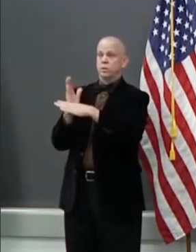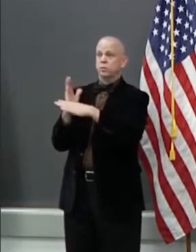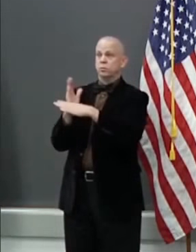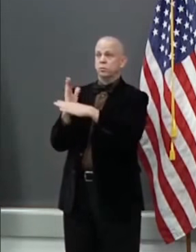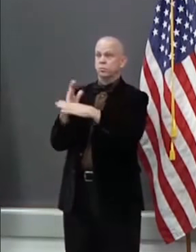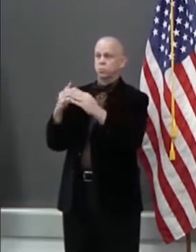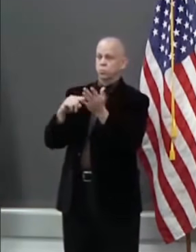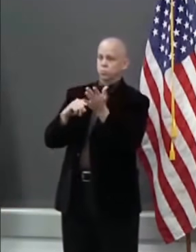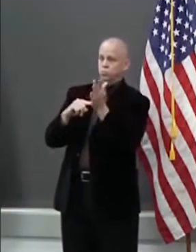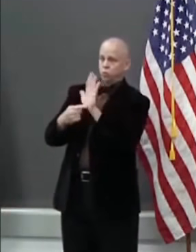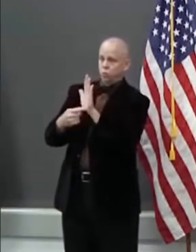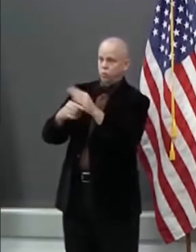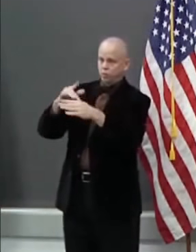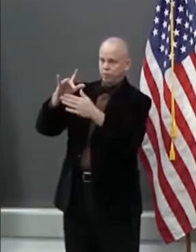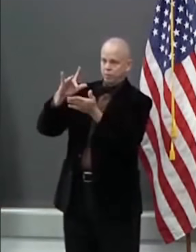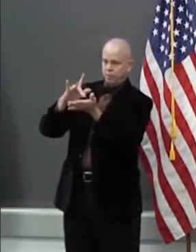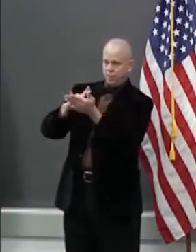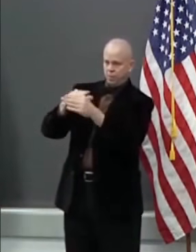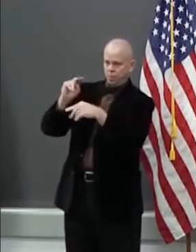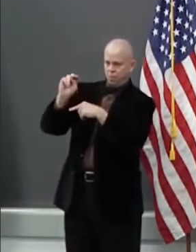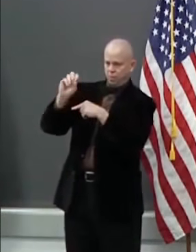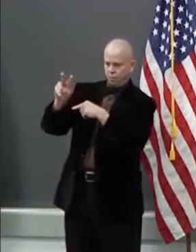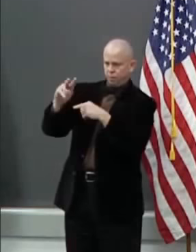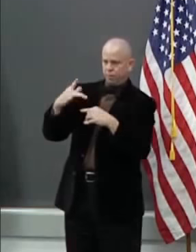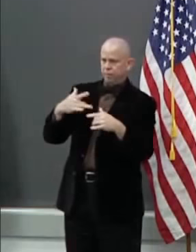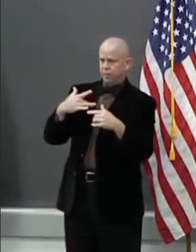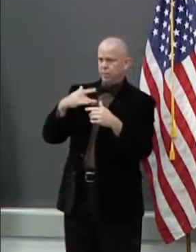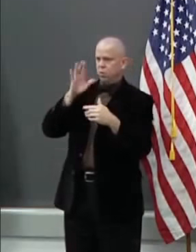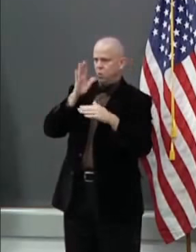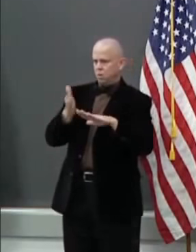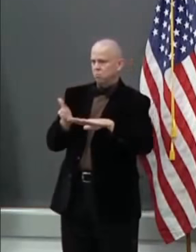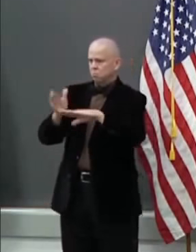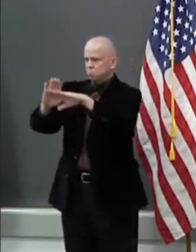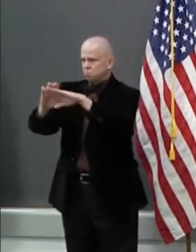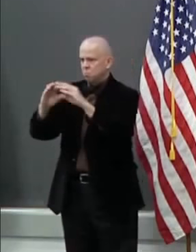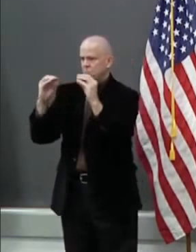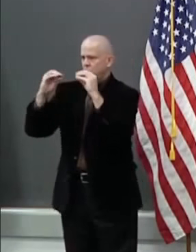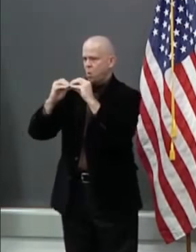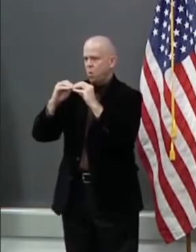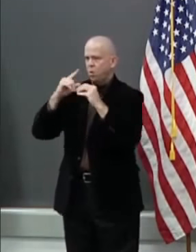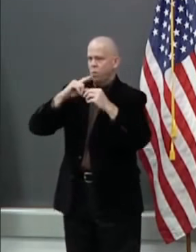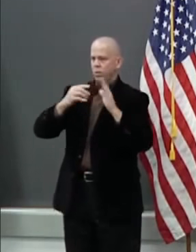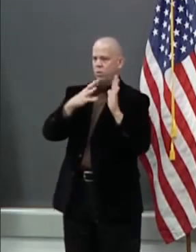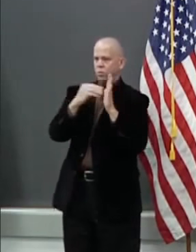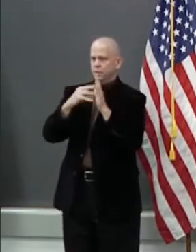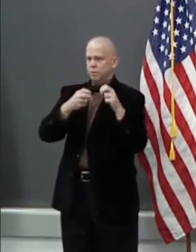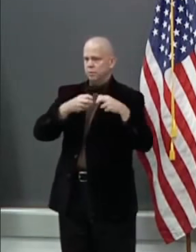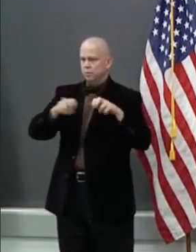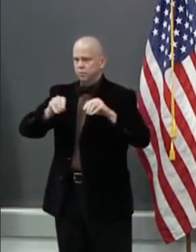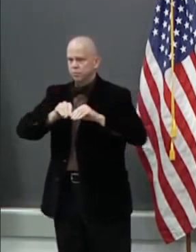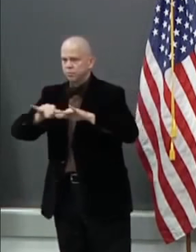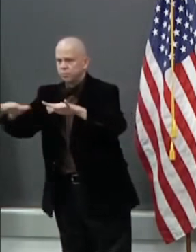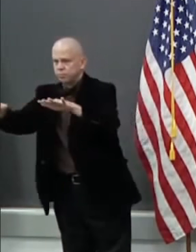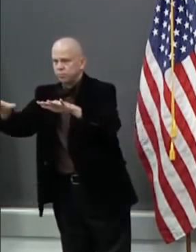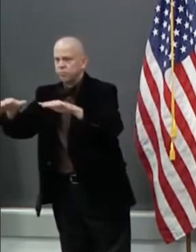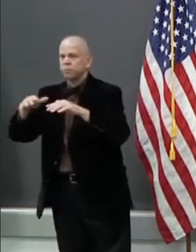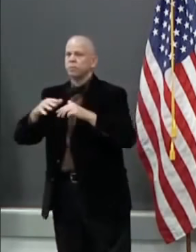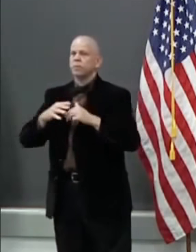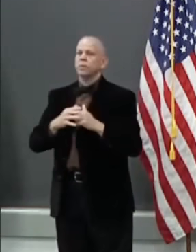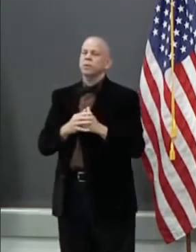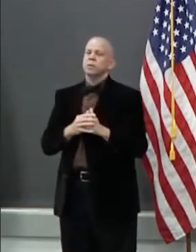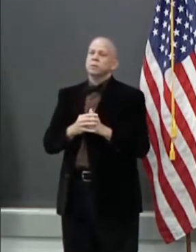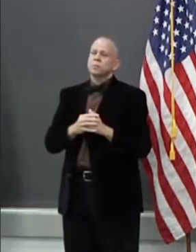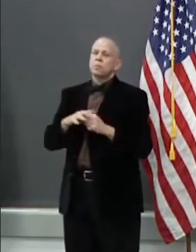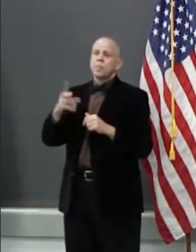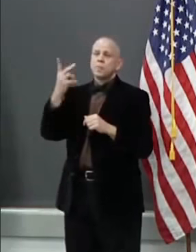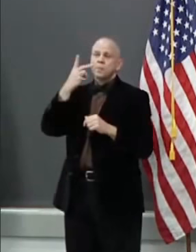our effective reproductive number is likely higher. That's not something that we can calculate in the future. We'll see what the next model